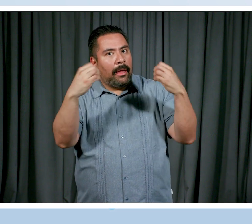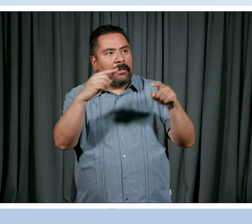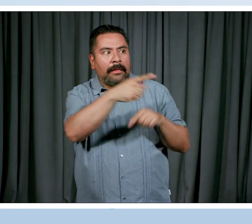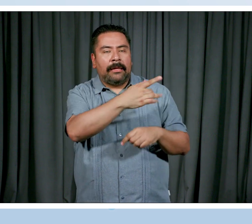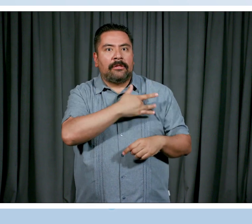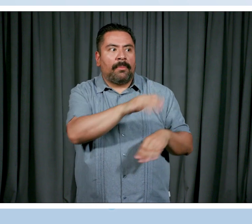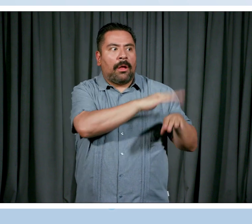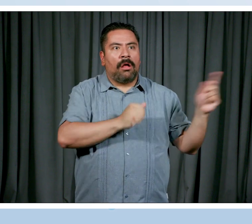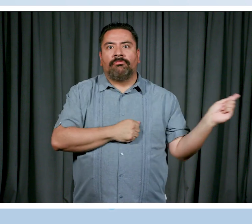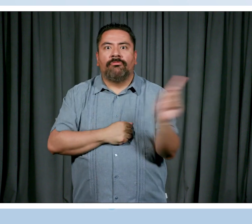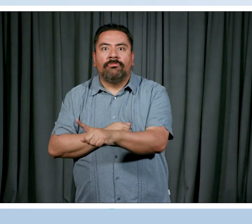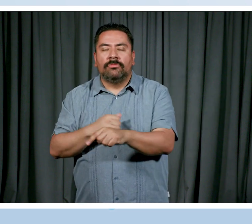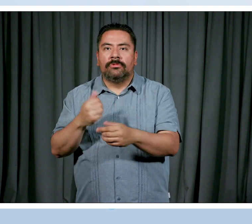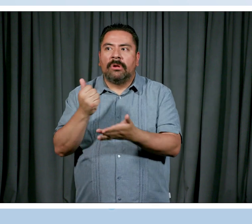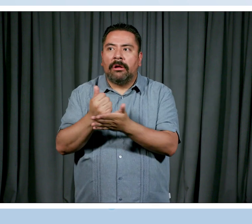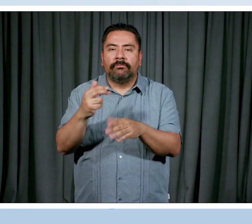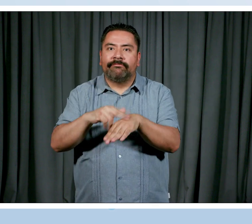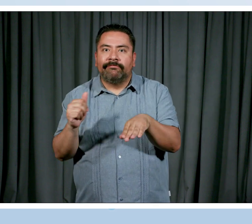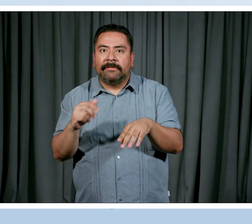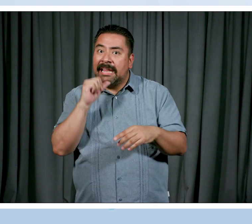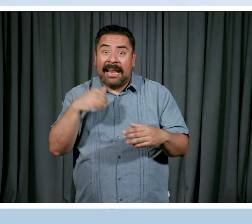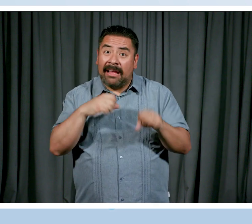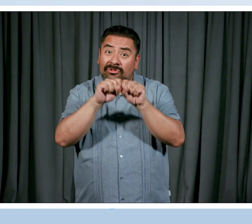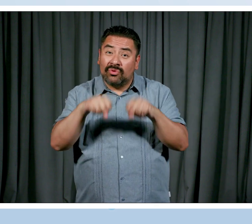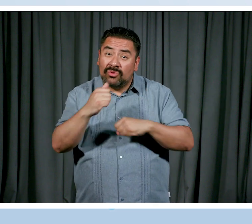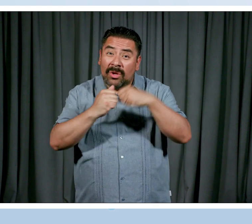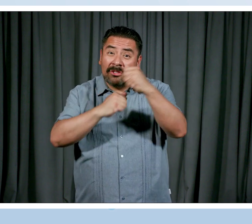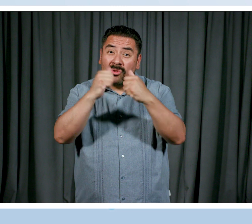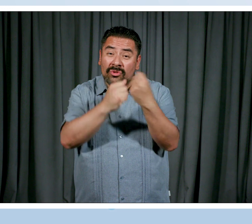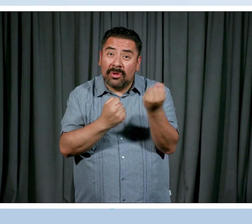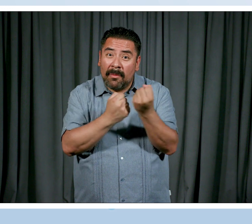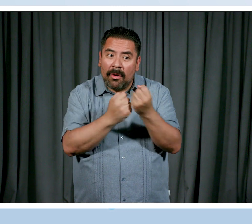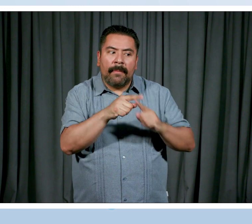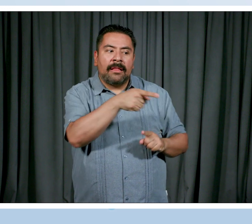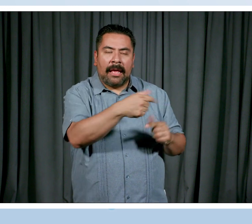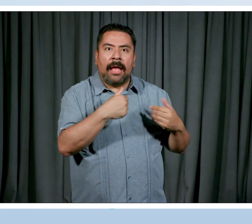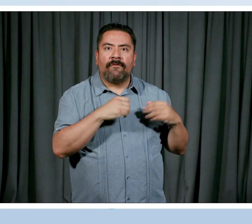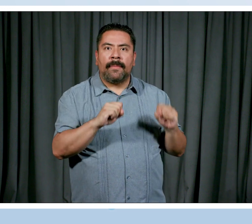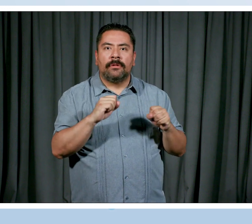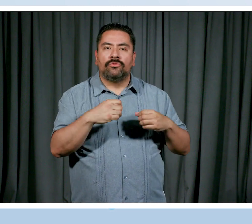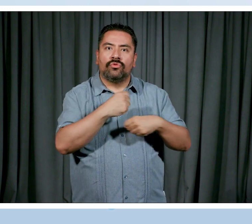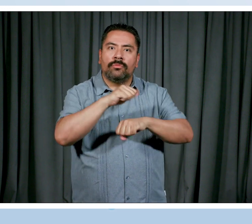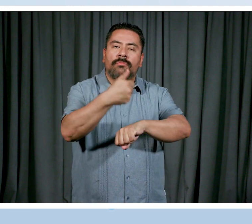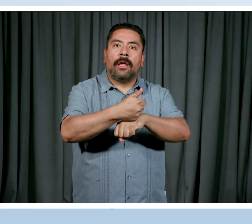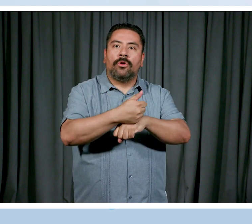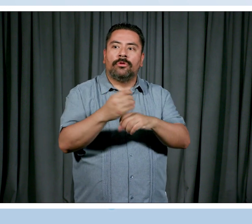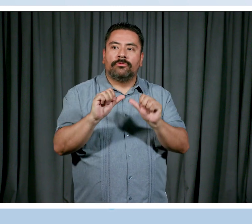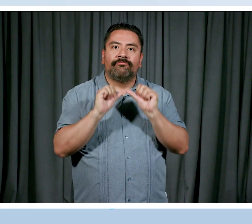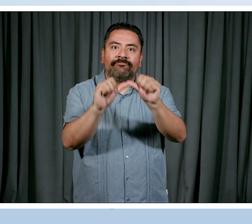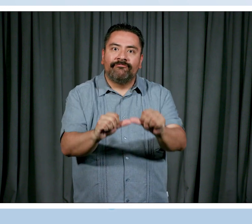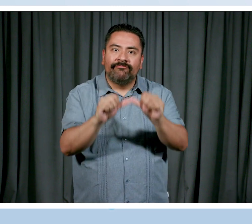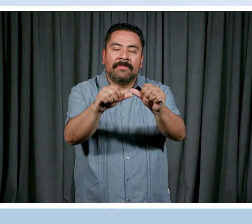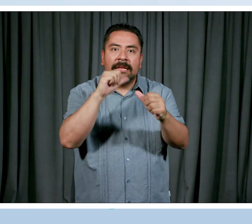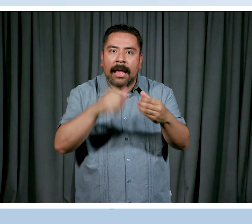have an infrastructure to support the need. However, they have the ability to build resilience and not build trauma on top of